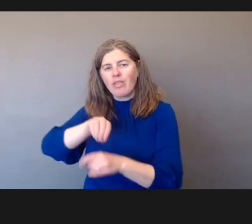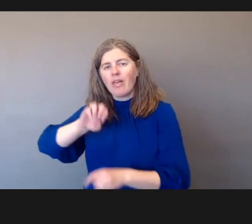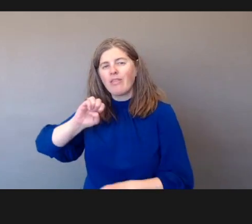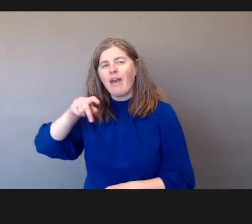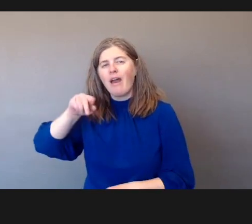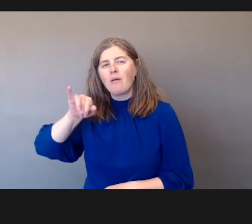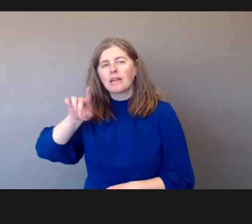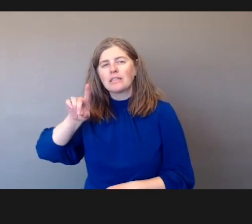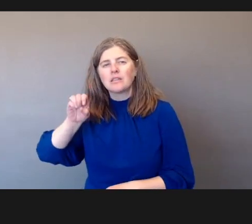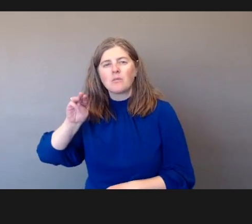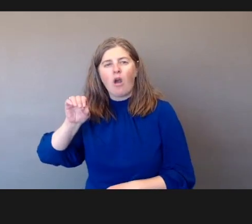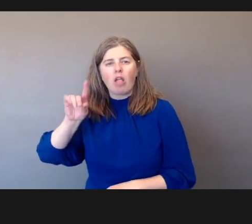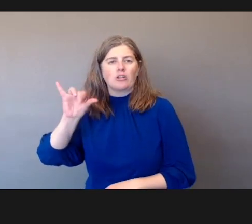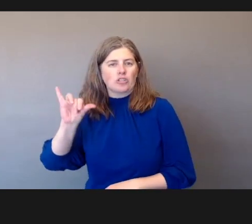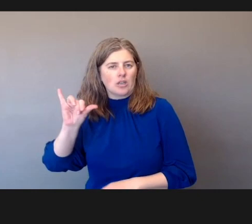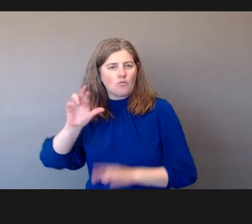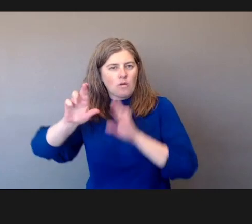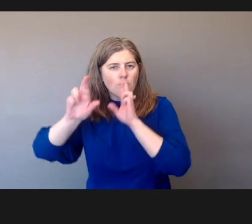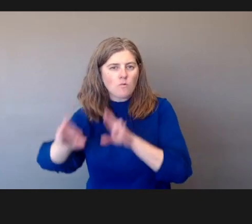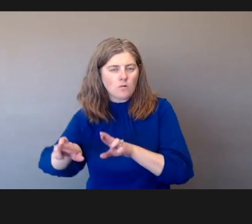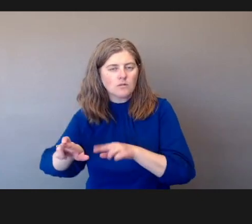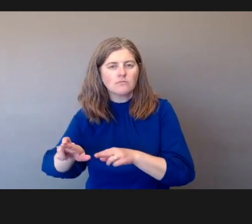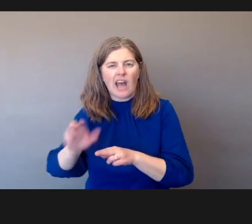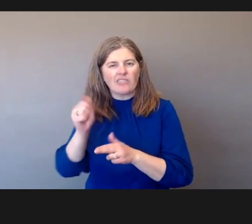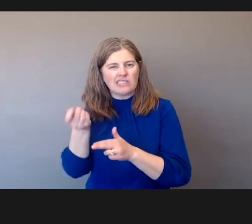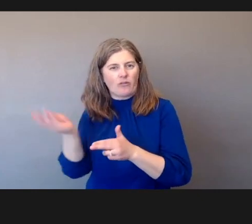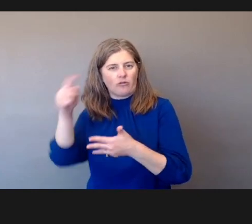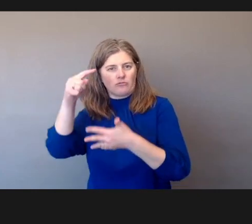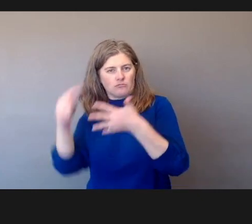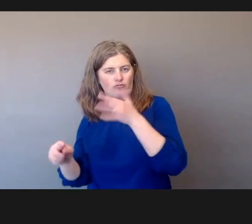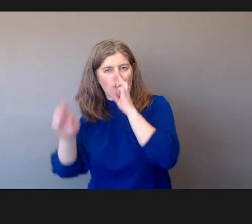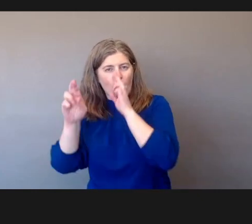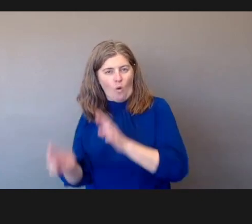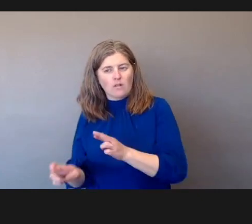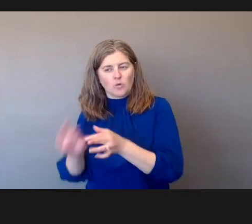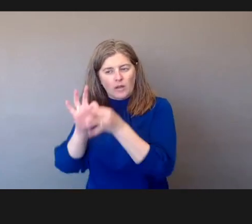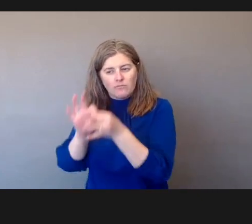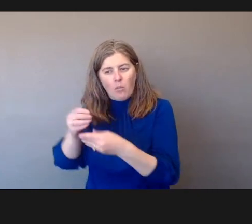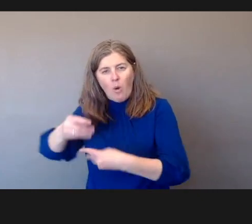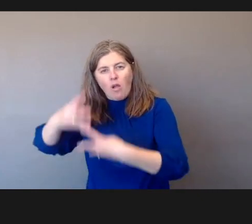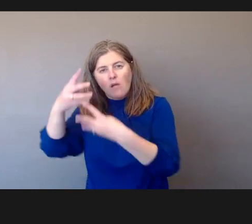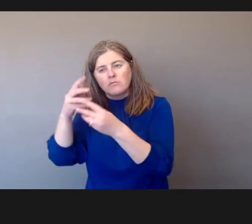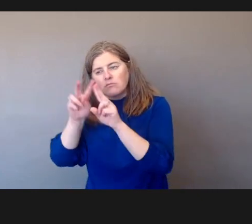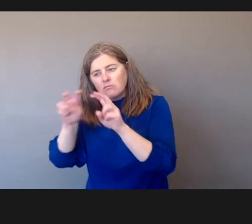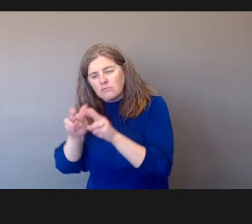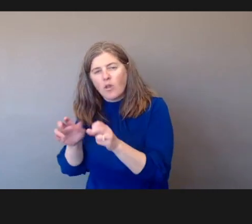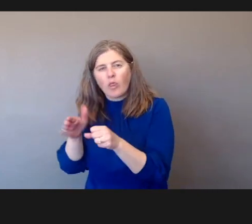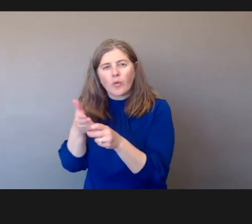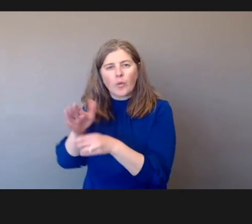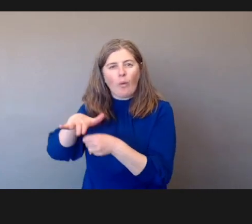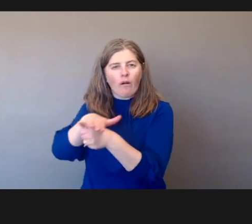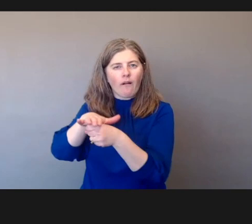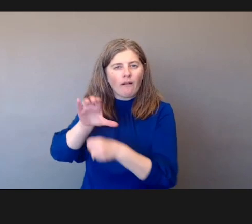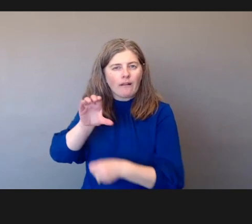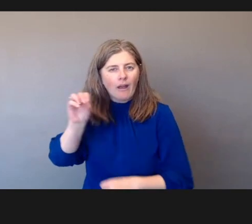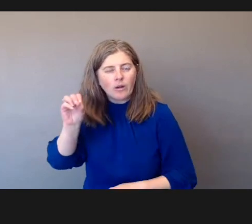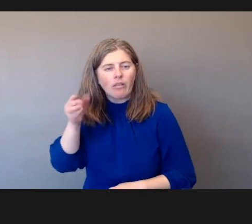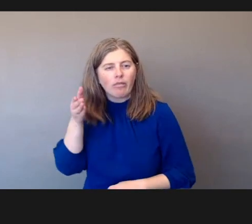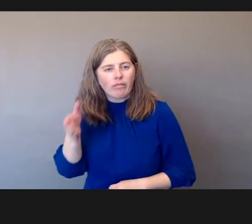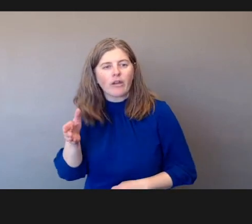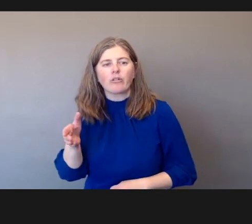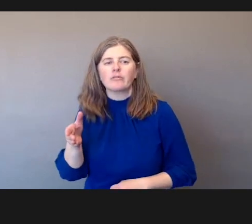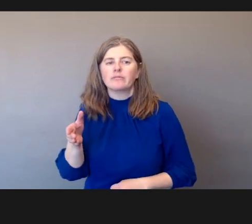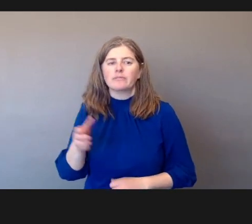reports. There are some reports by county there. And so I just,